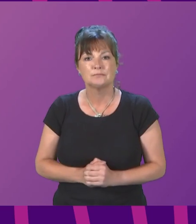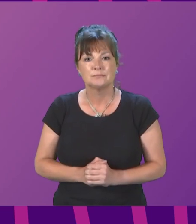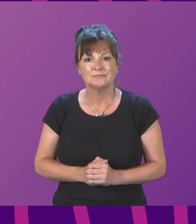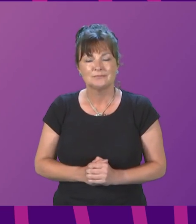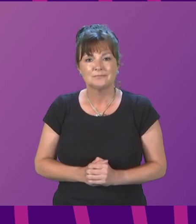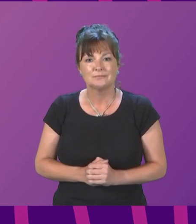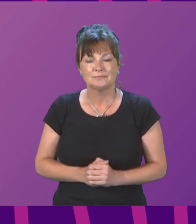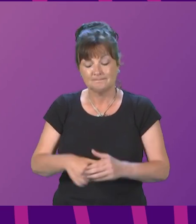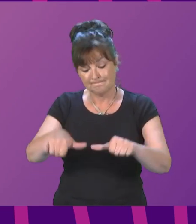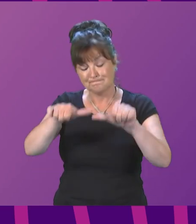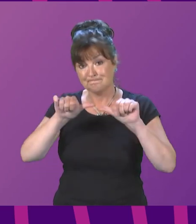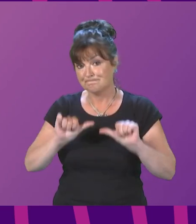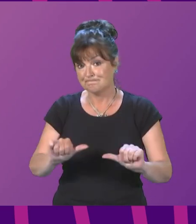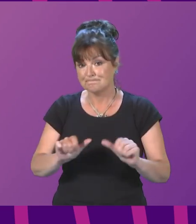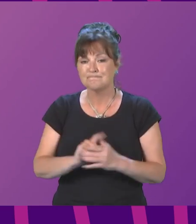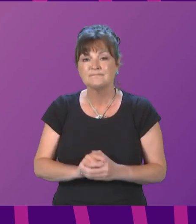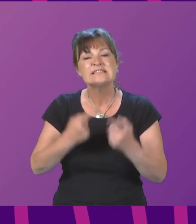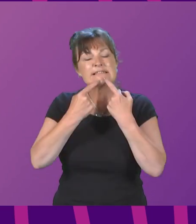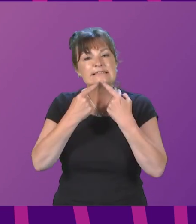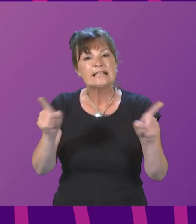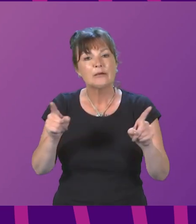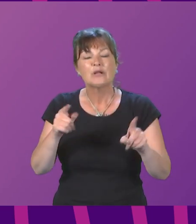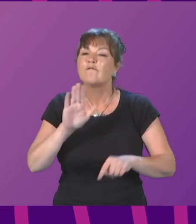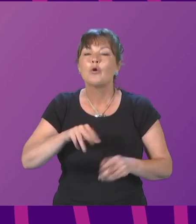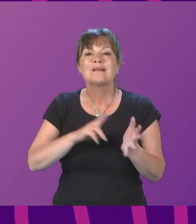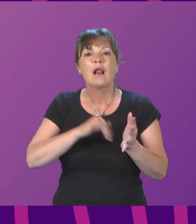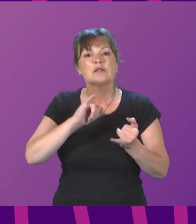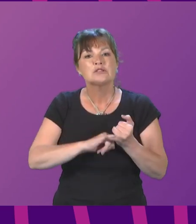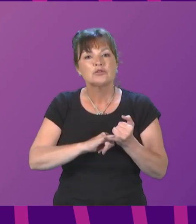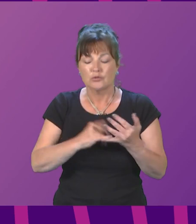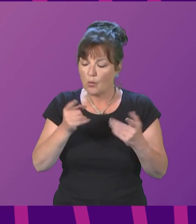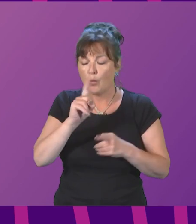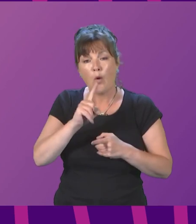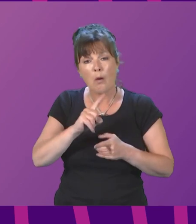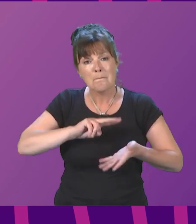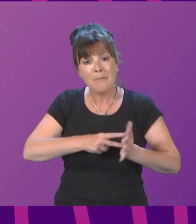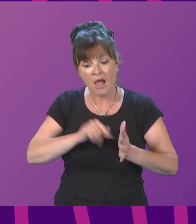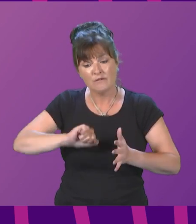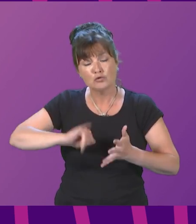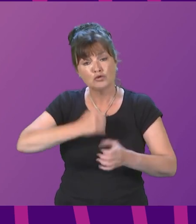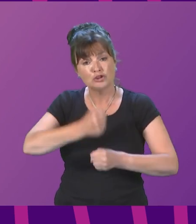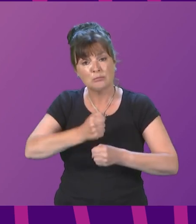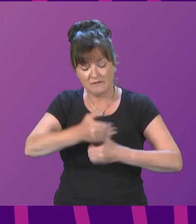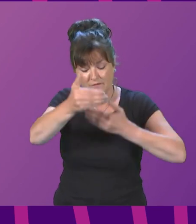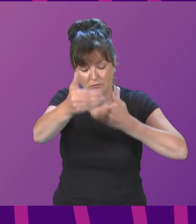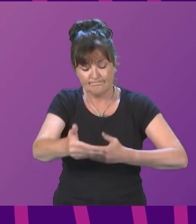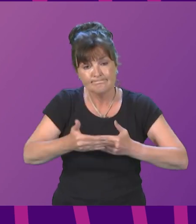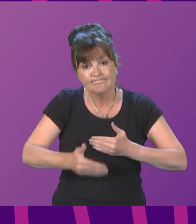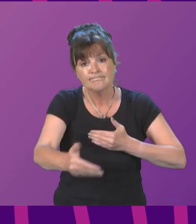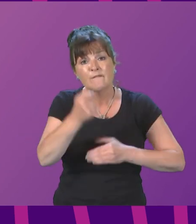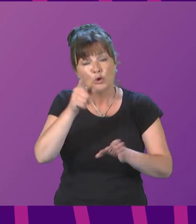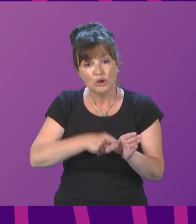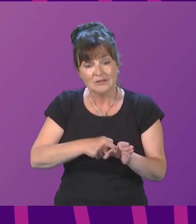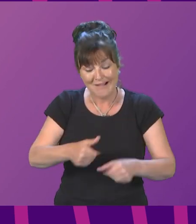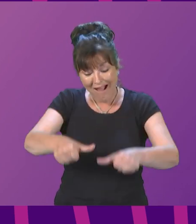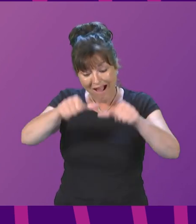The next item of business is a statement by Nicola Sturgeon on Programme for Government. The First Minister's statement will be